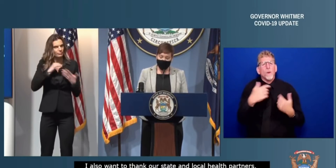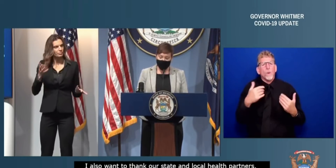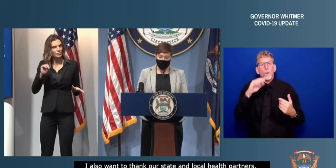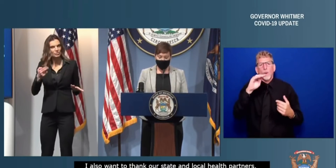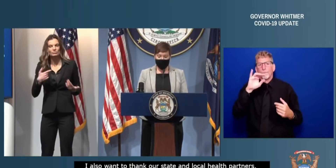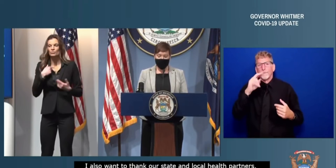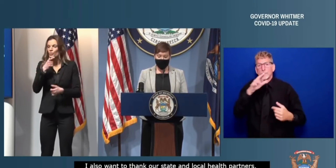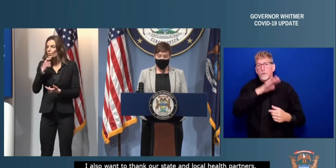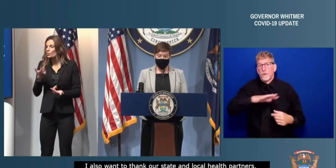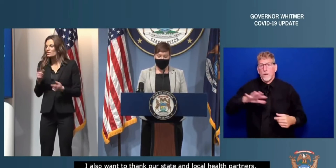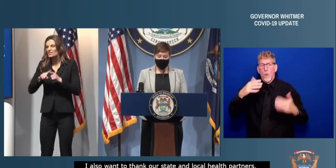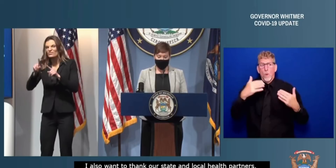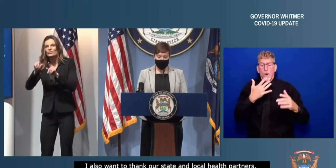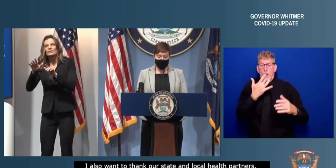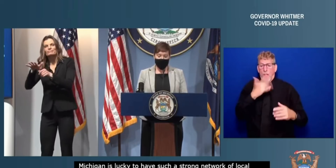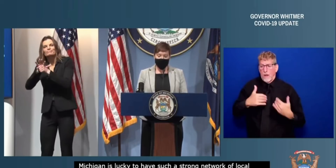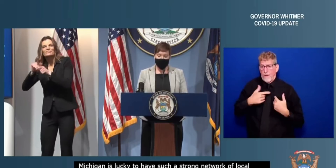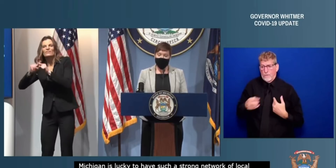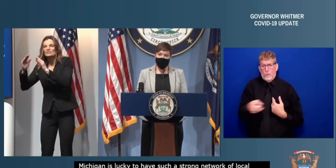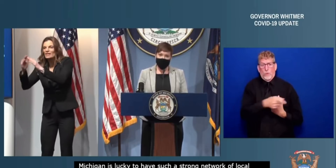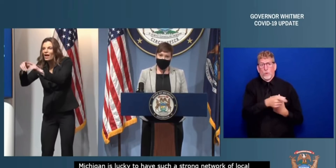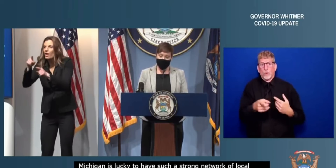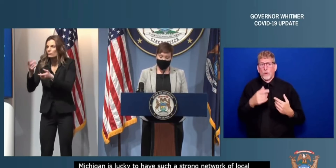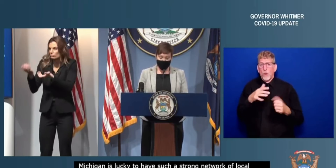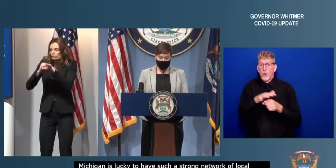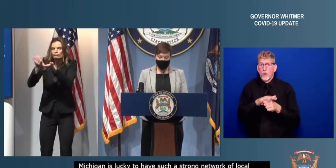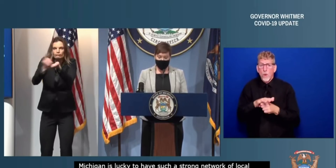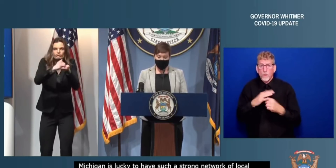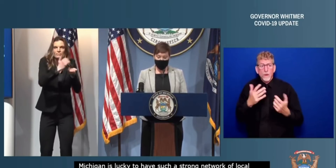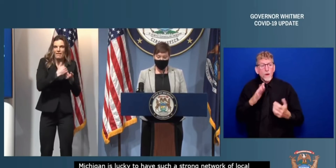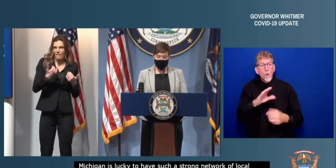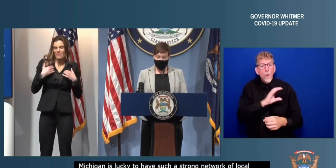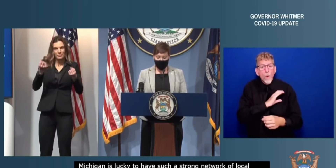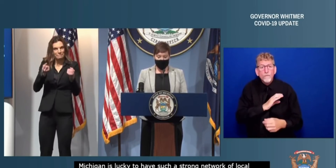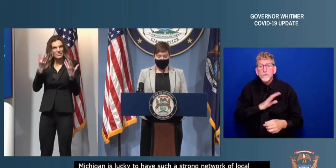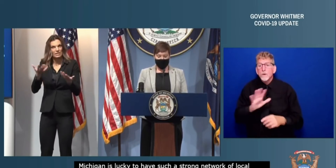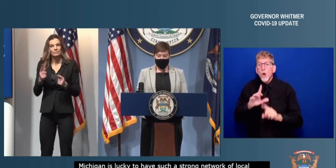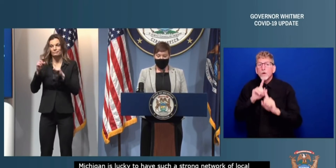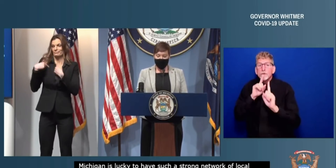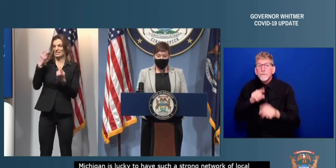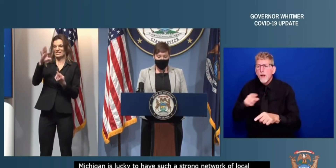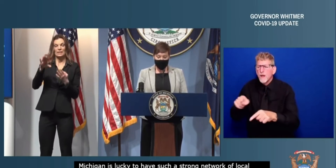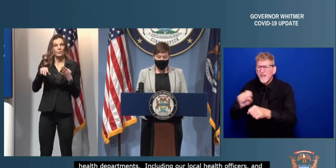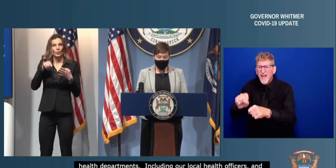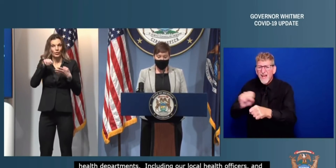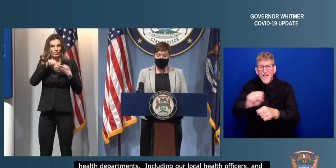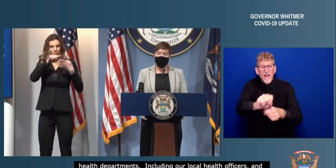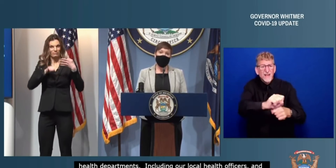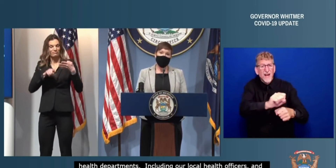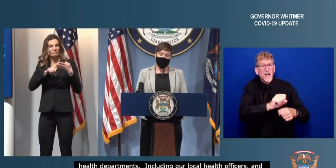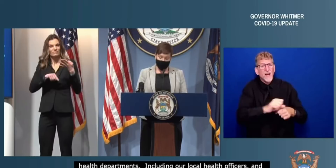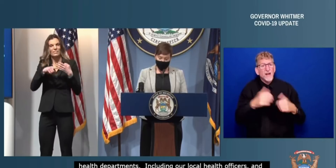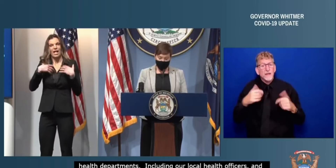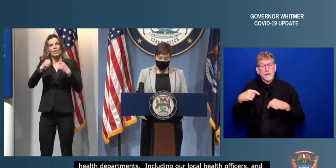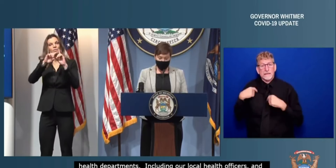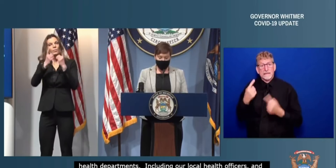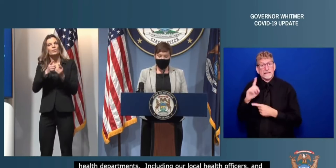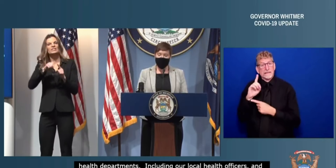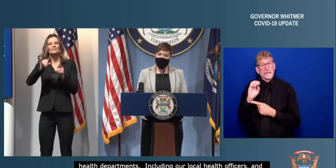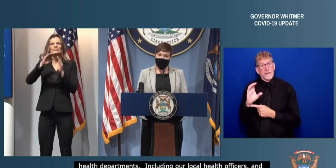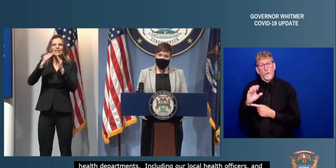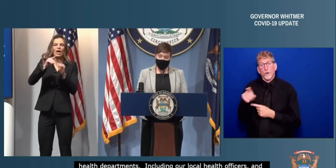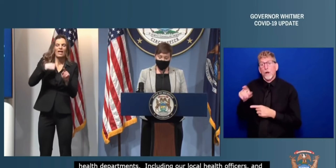health officers and their teams. Since December, local health departments were working with us not only on